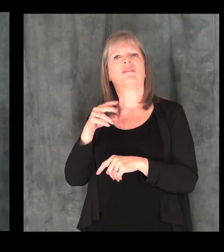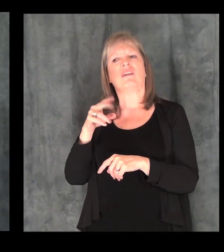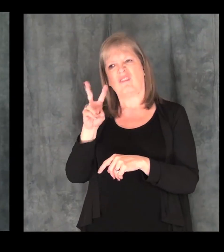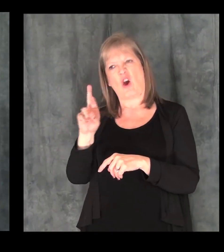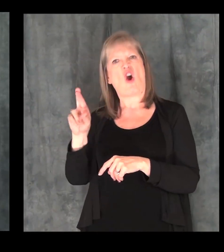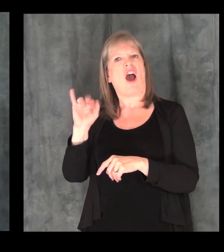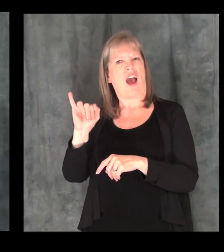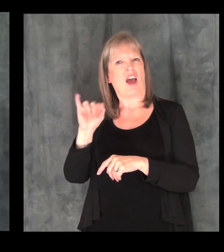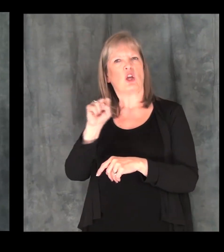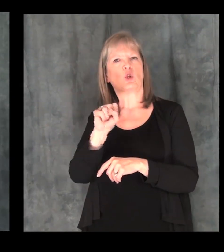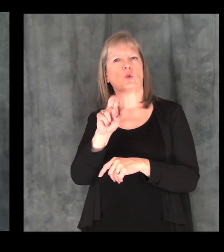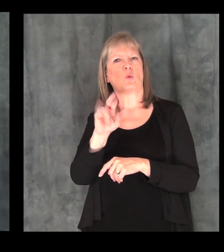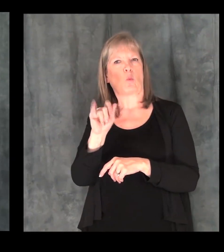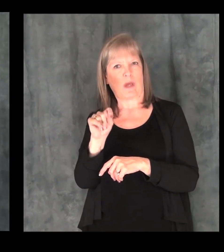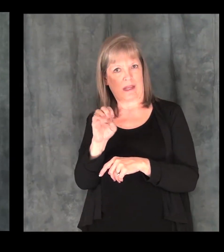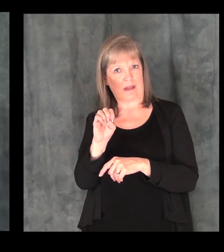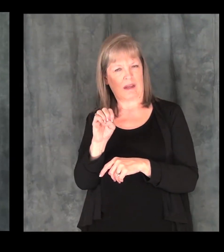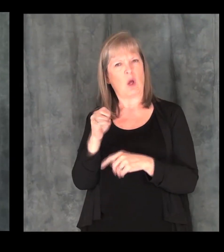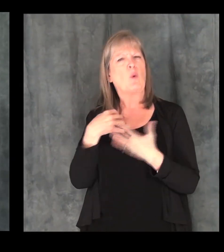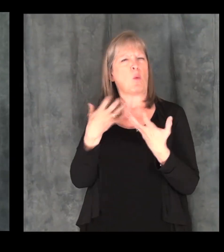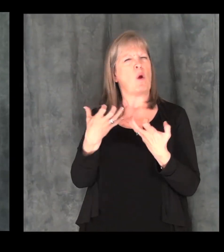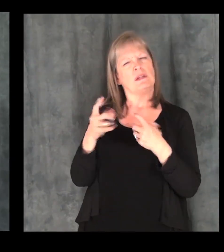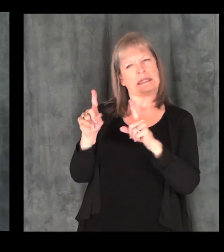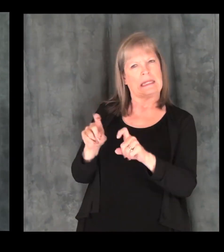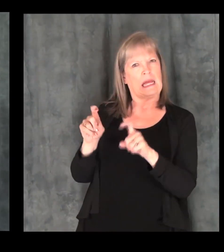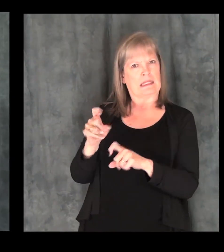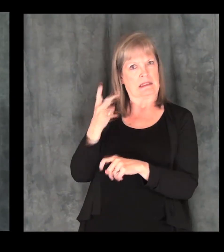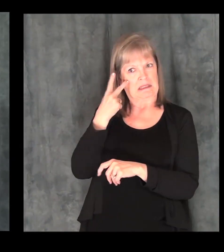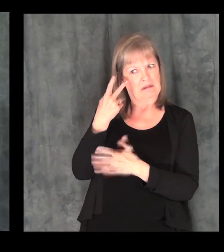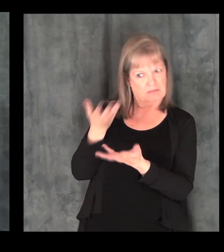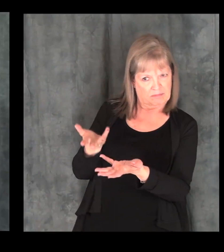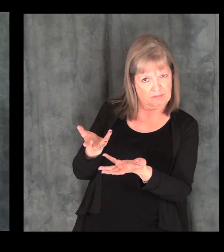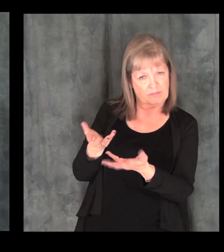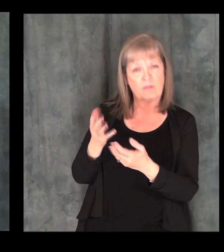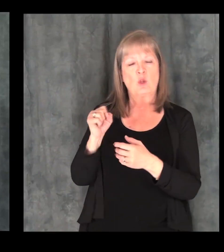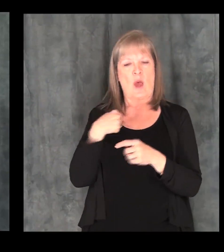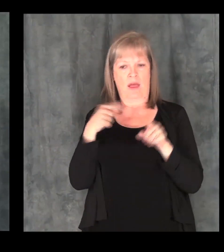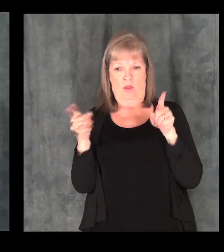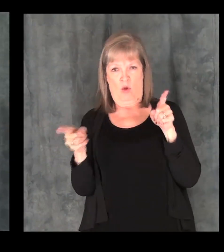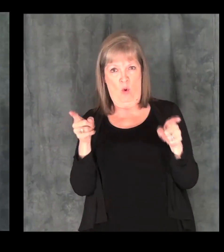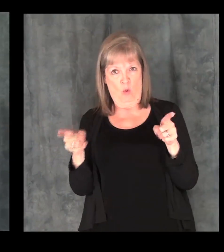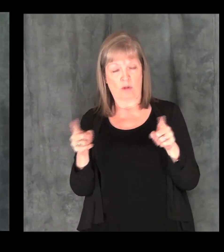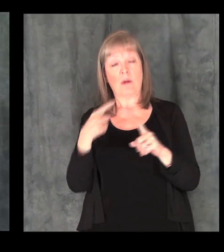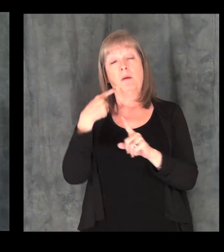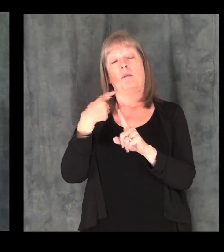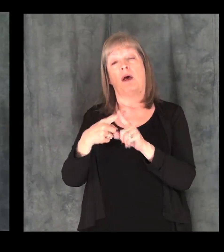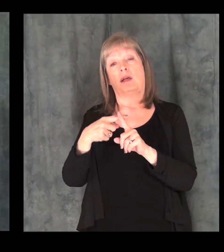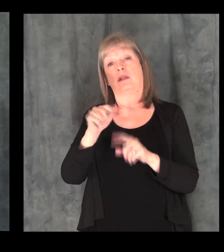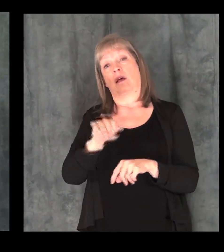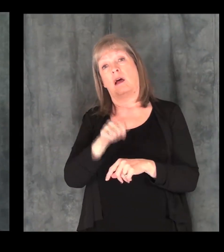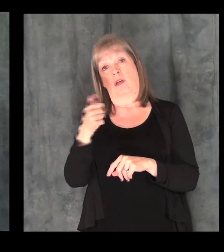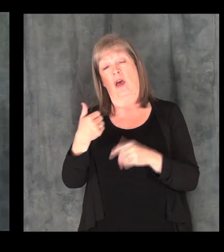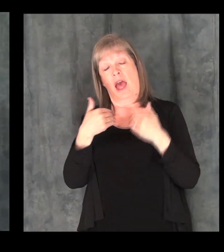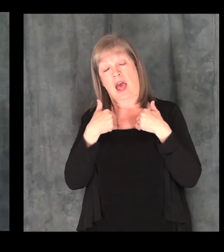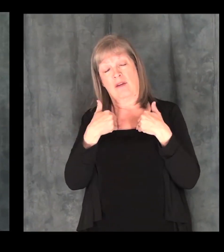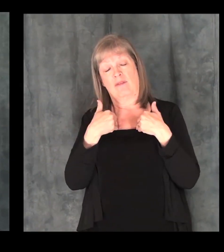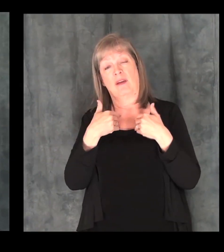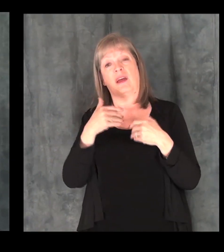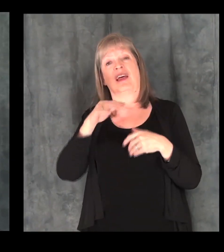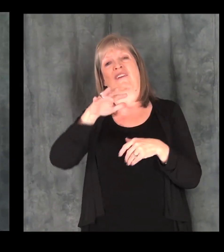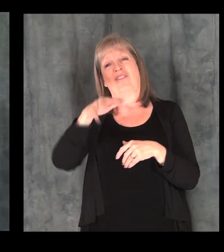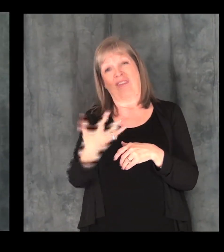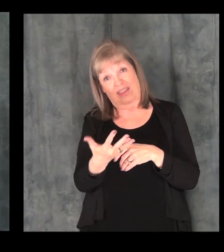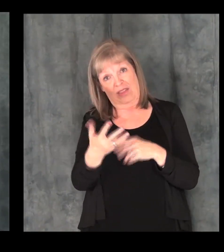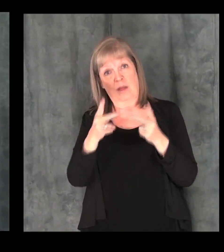suite, which we also wanted to test. So we had those, and then we also had the 5th